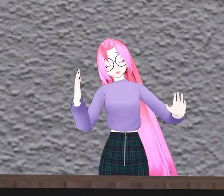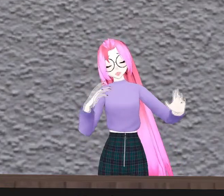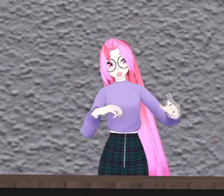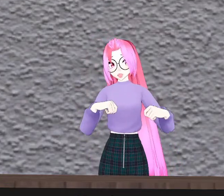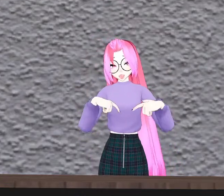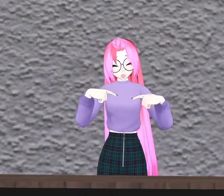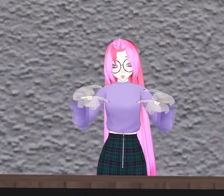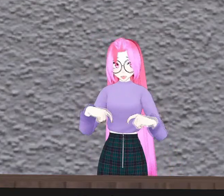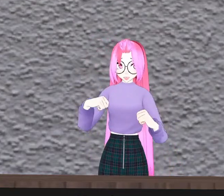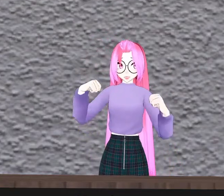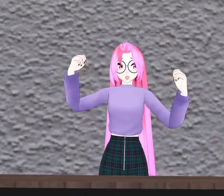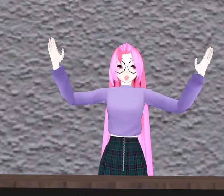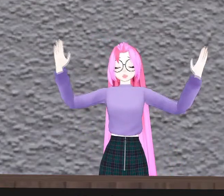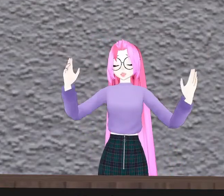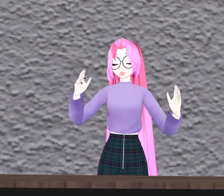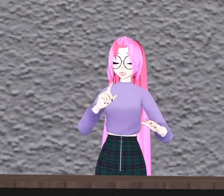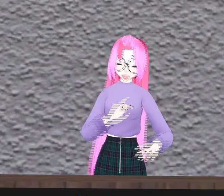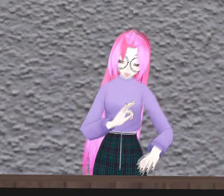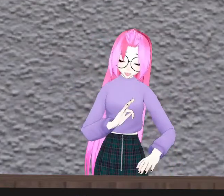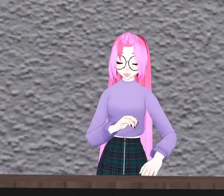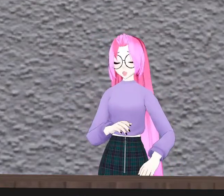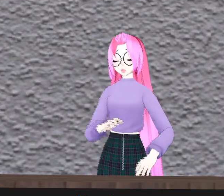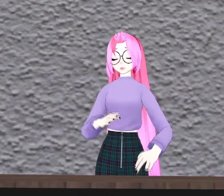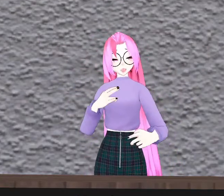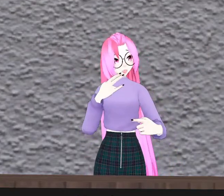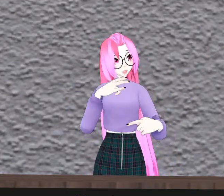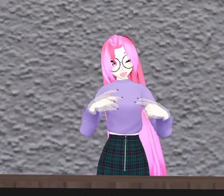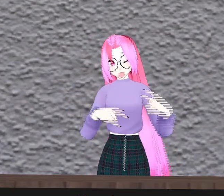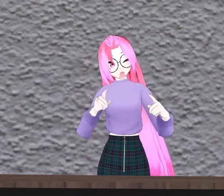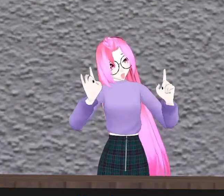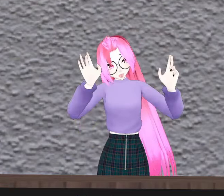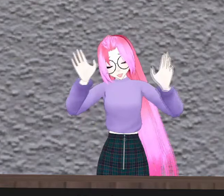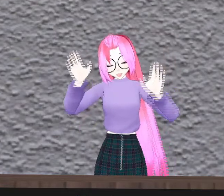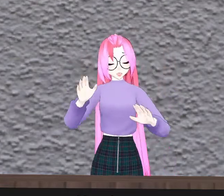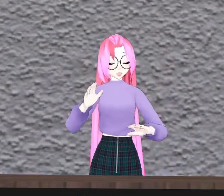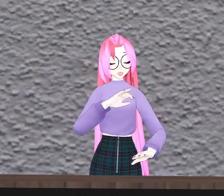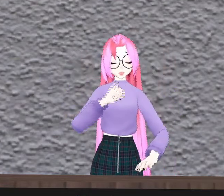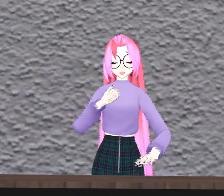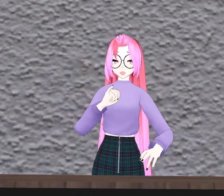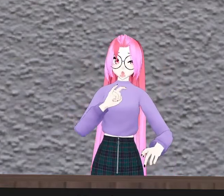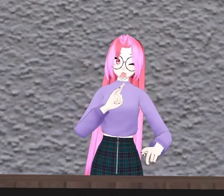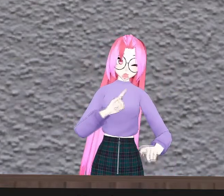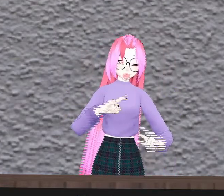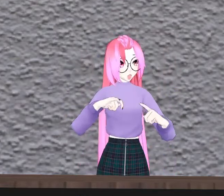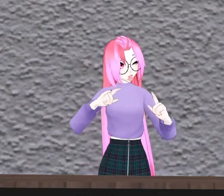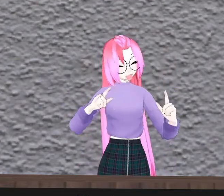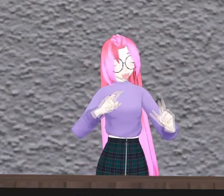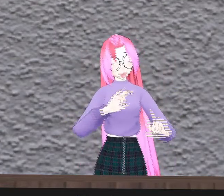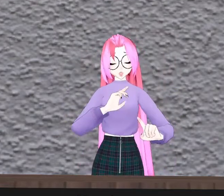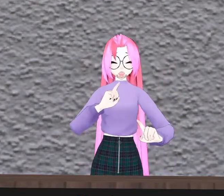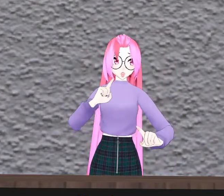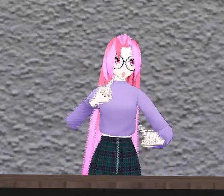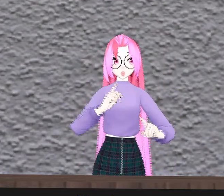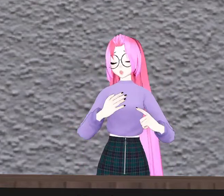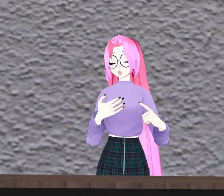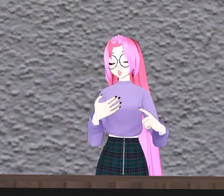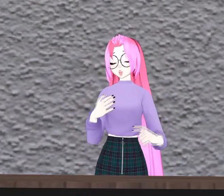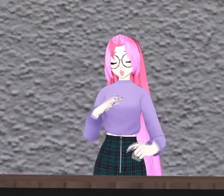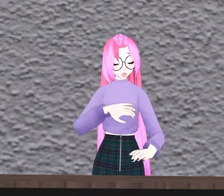their heart explodes. That's so cool. So name signs are awesome and a really big part of deaf culture. And that's why I